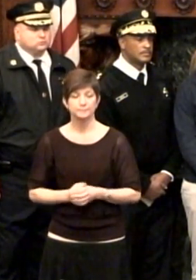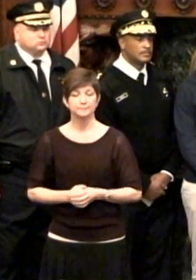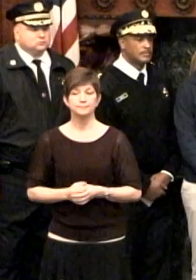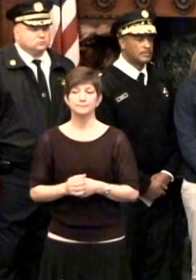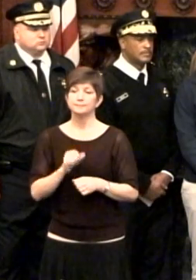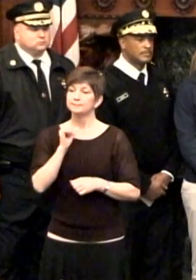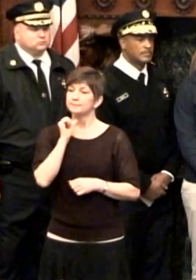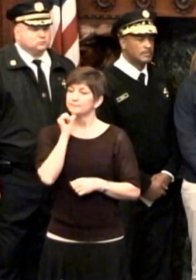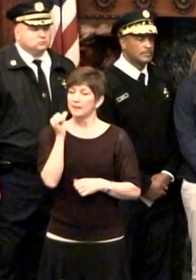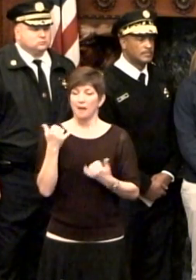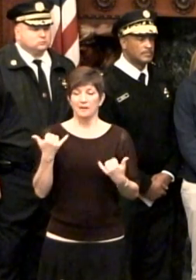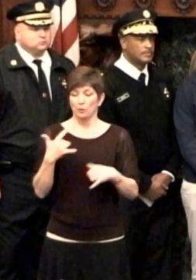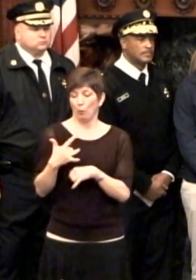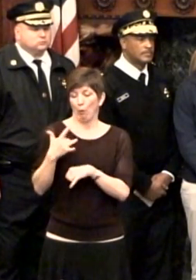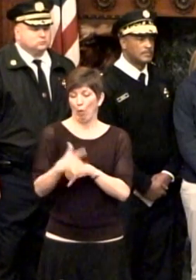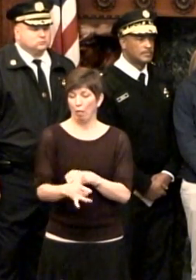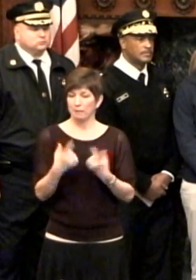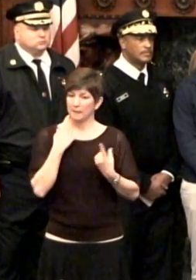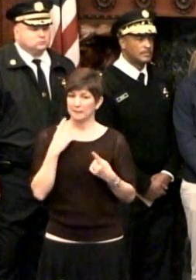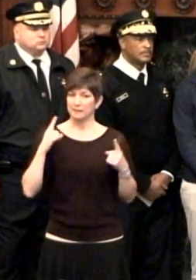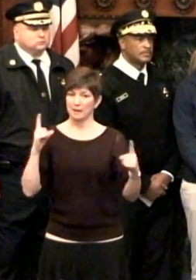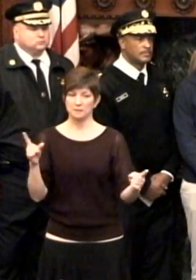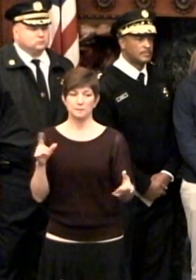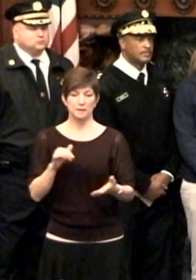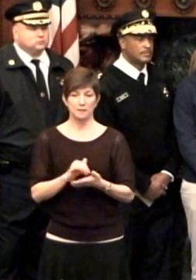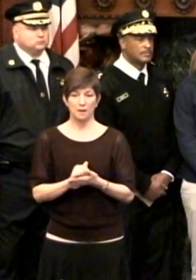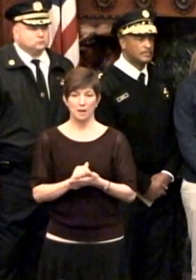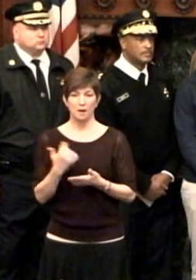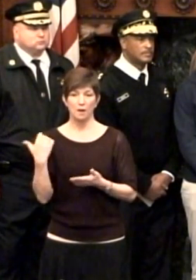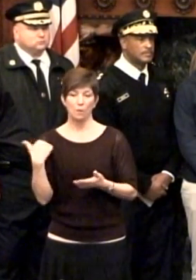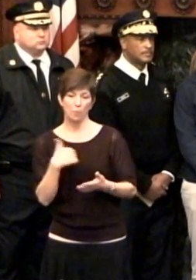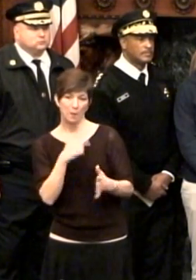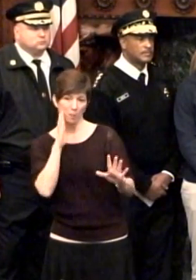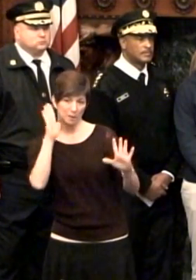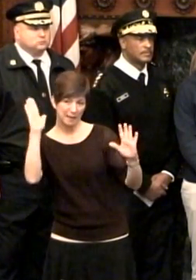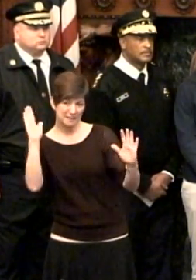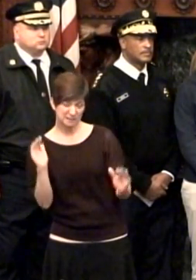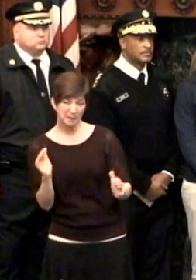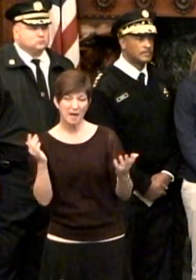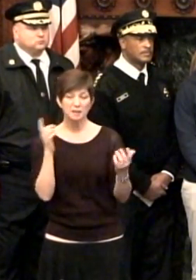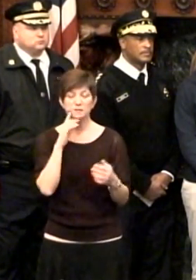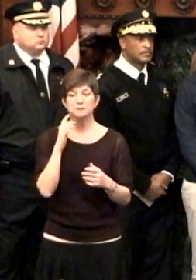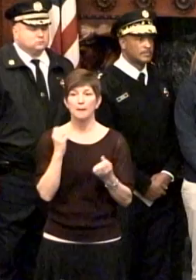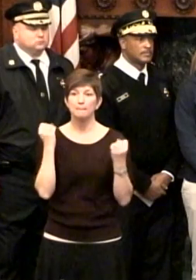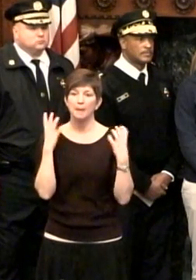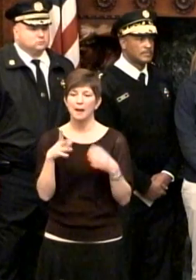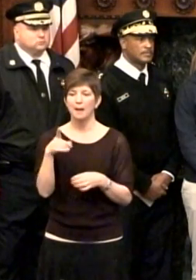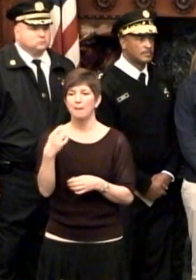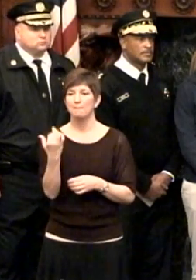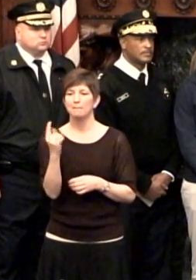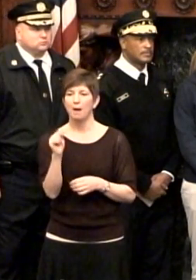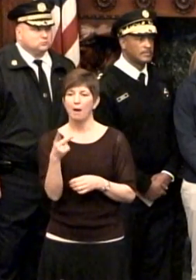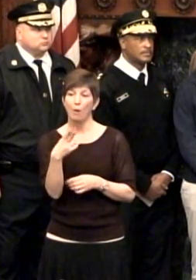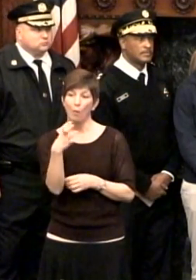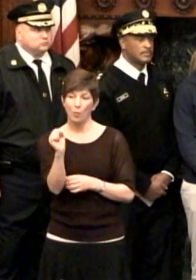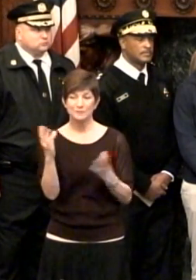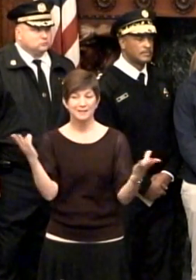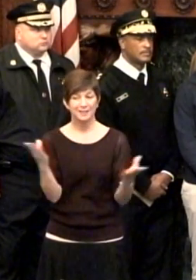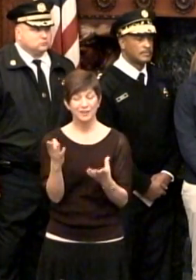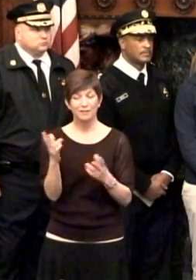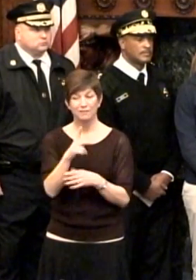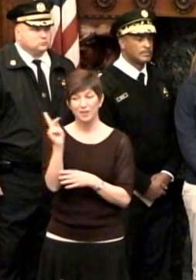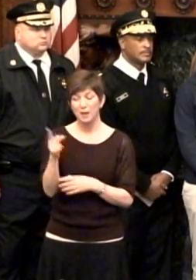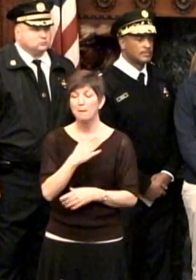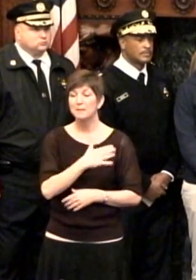It's not too early to make an announcement that we are now expecting an early pothole season in Philadelphia. Please